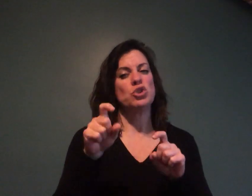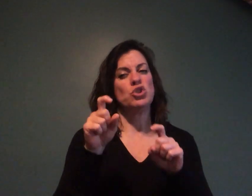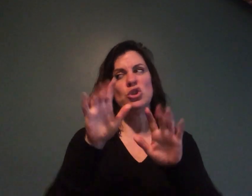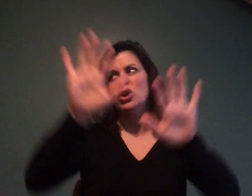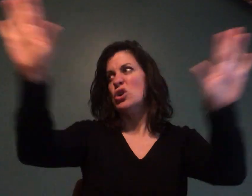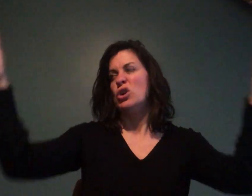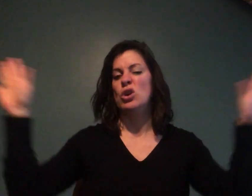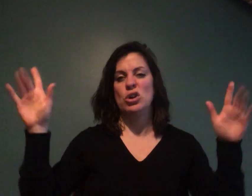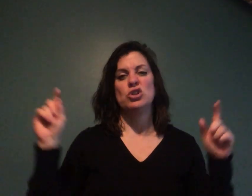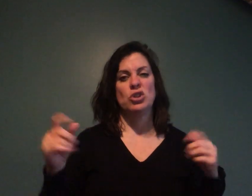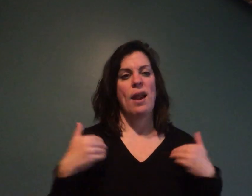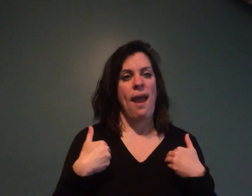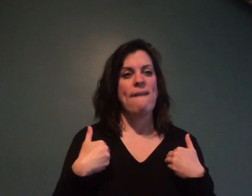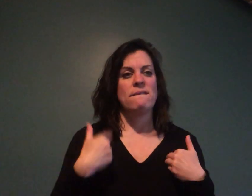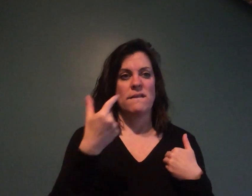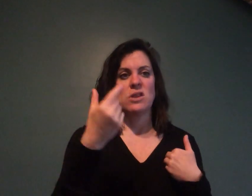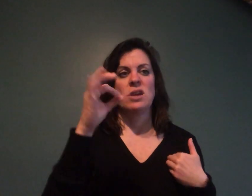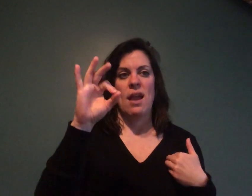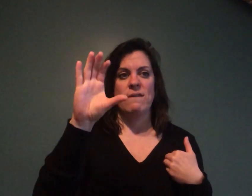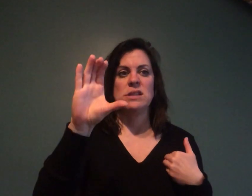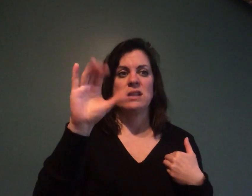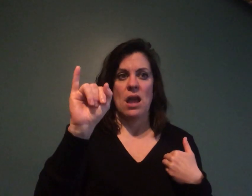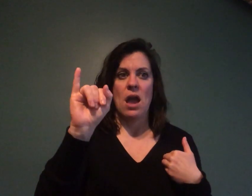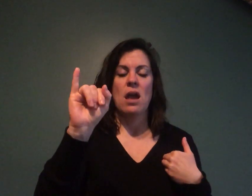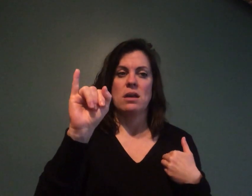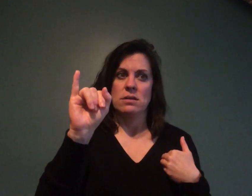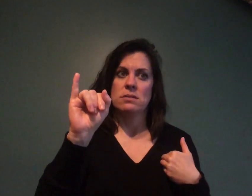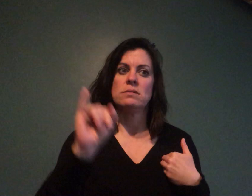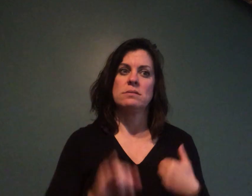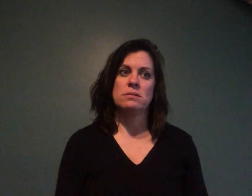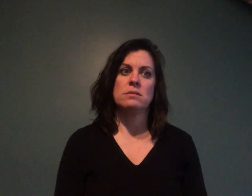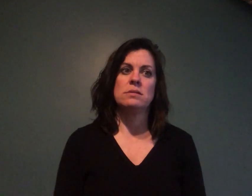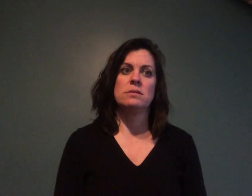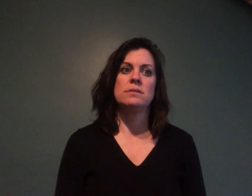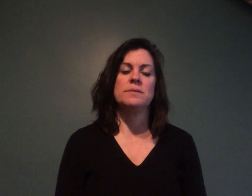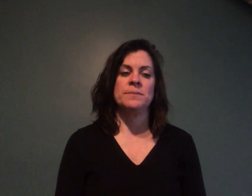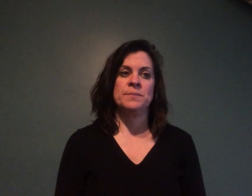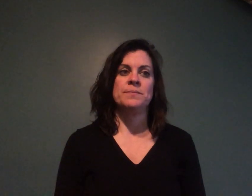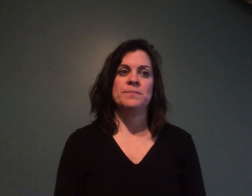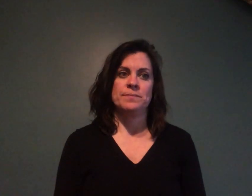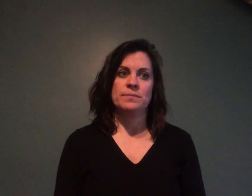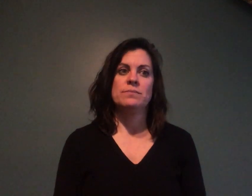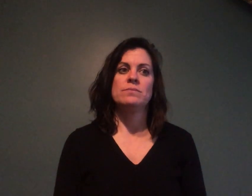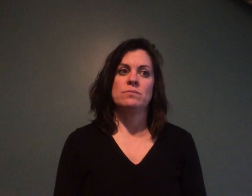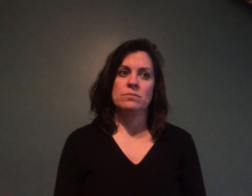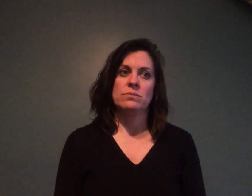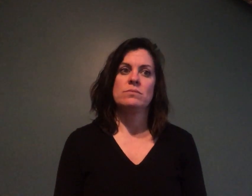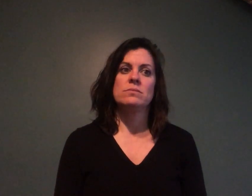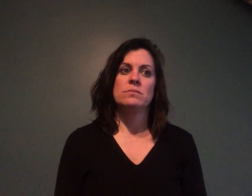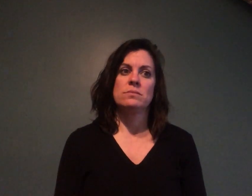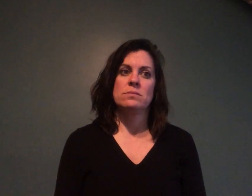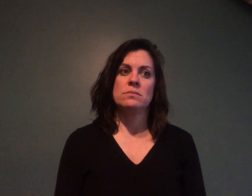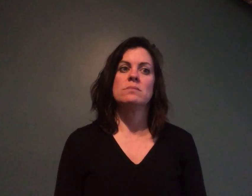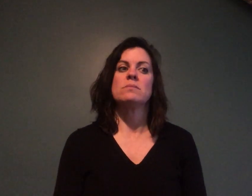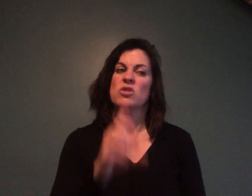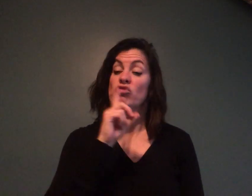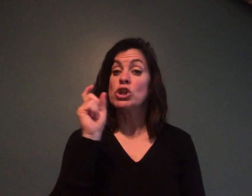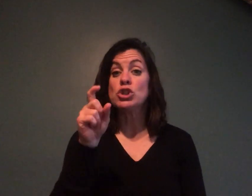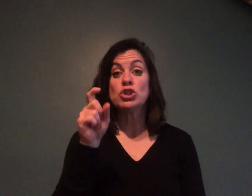way, a GFCI must be properly connected, properly wired. If it is not properly connected or